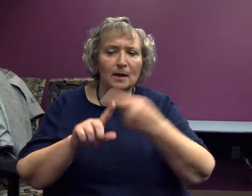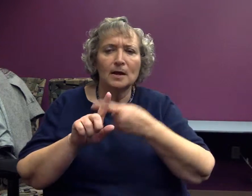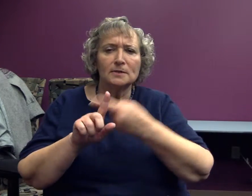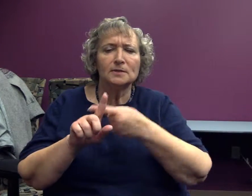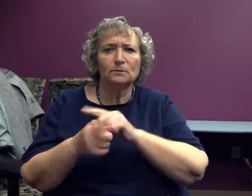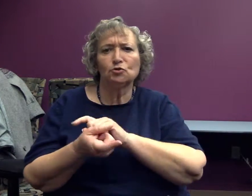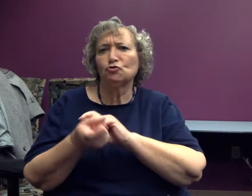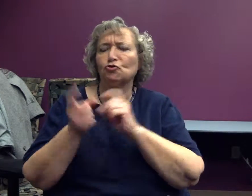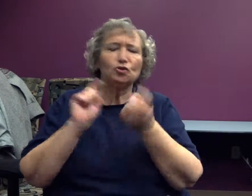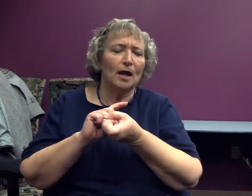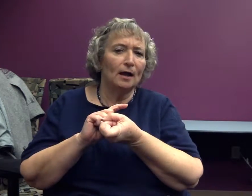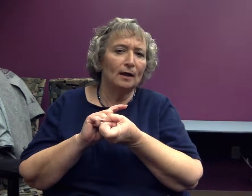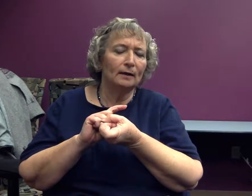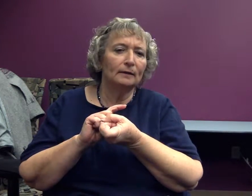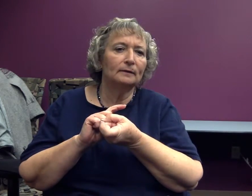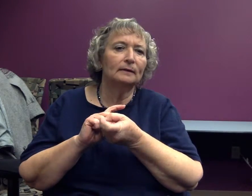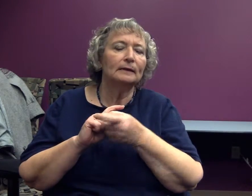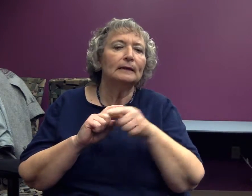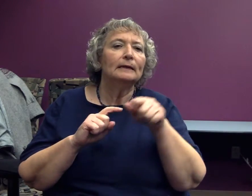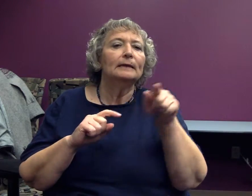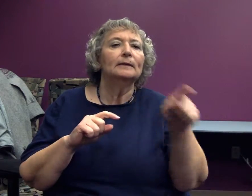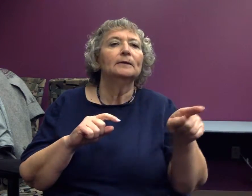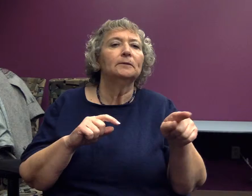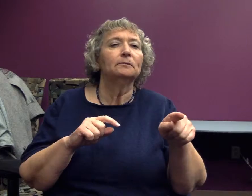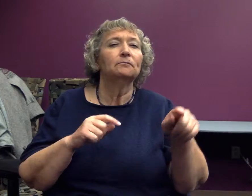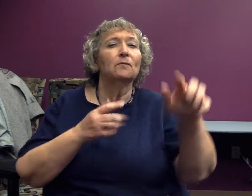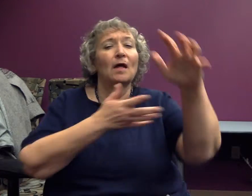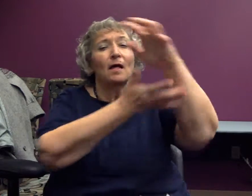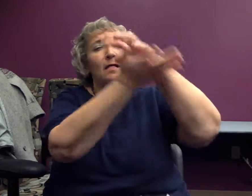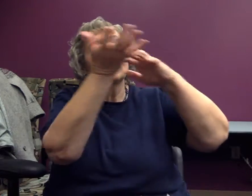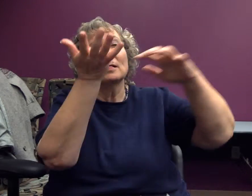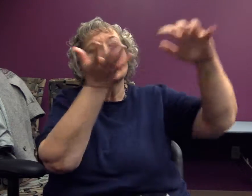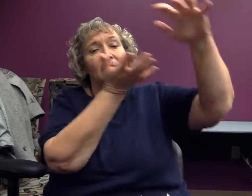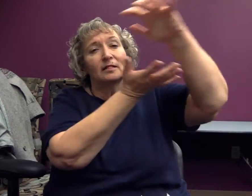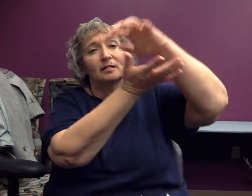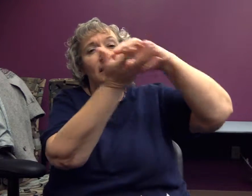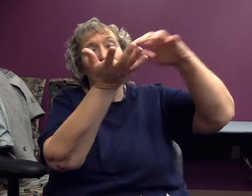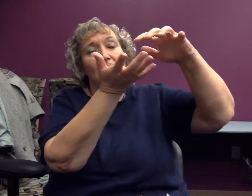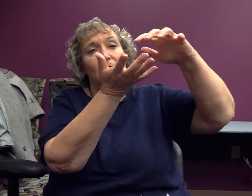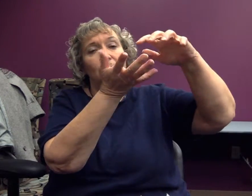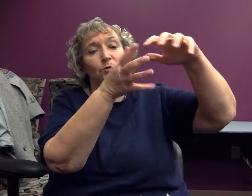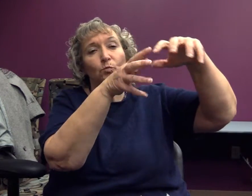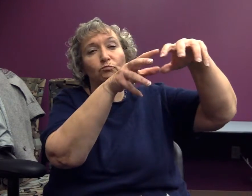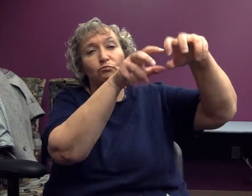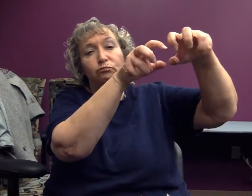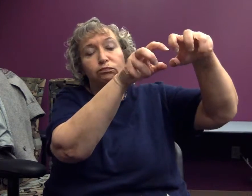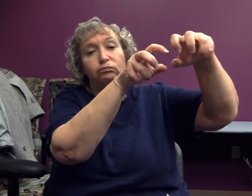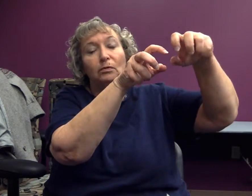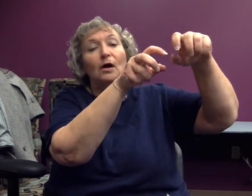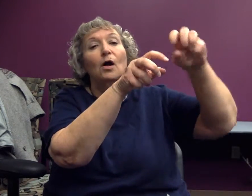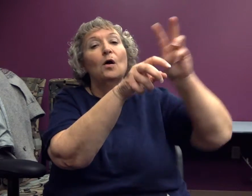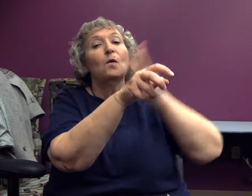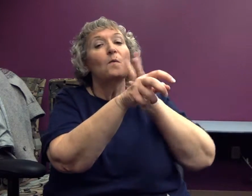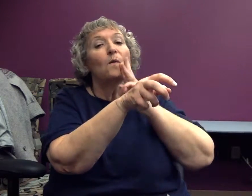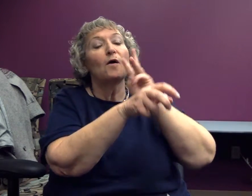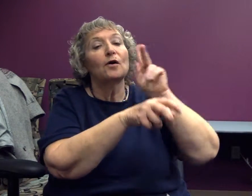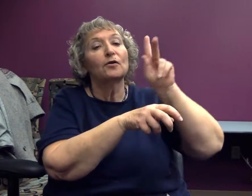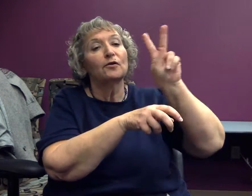a cloud can't hold as much water vapor, and then it rains. Another thing to use to describe